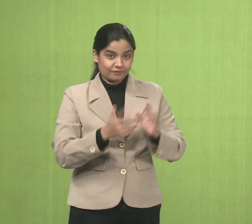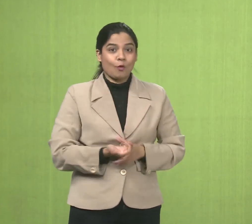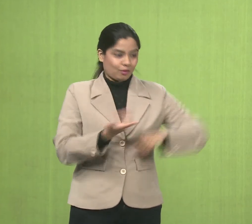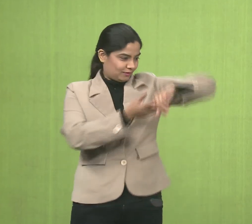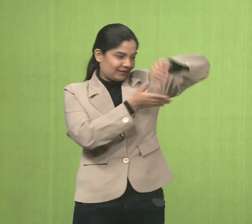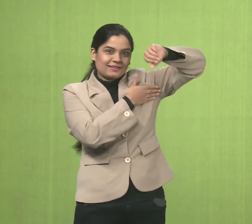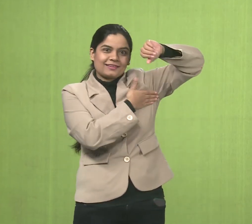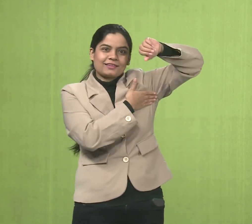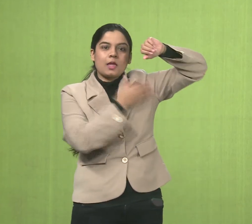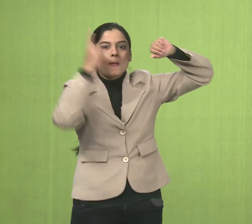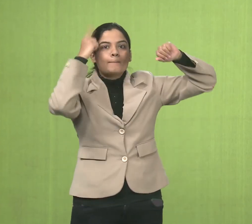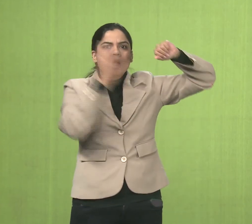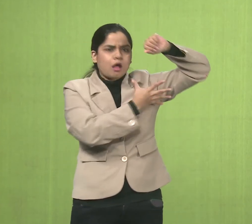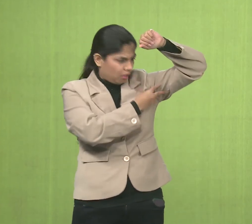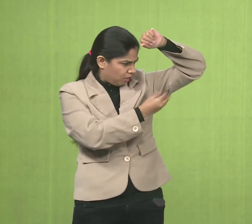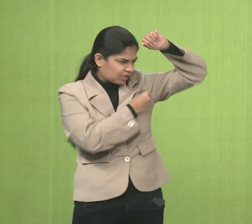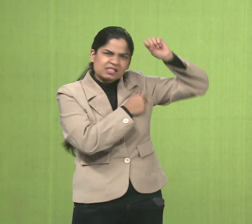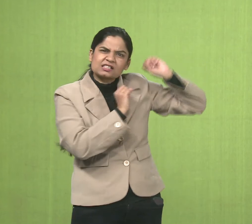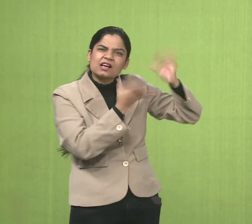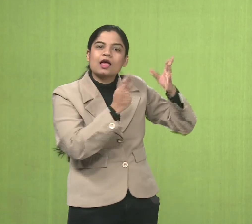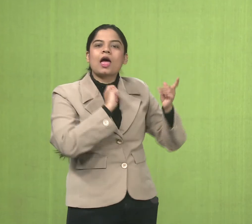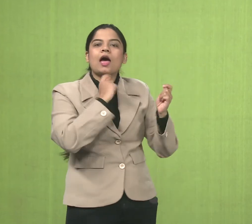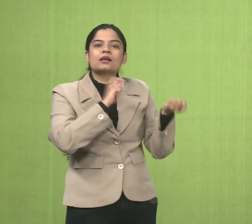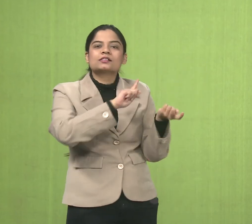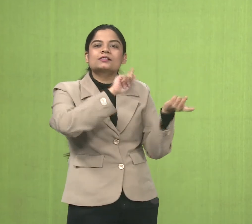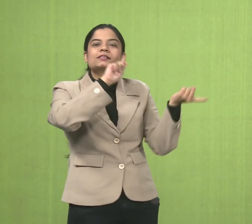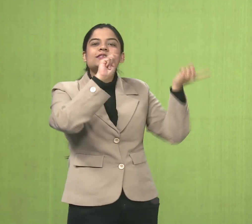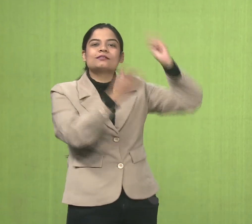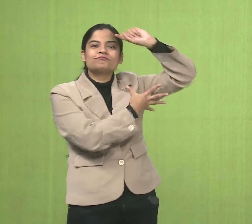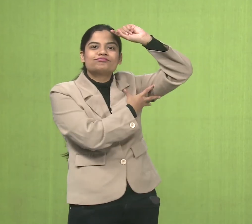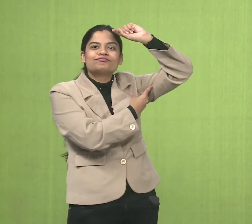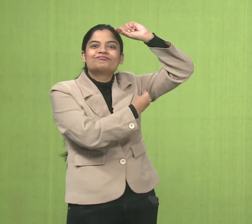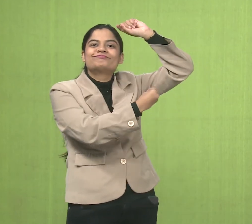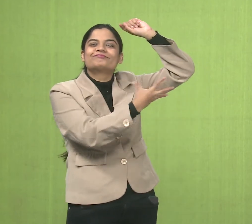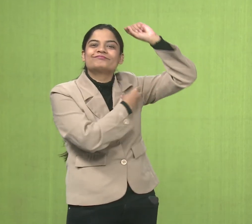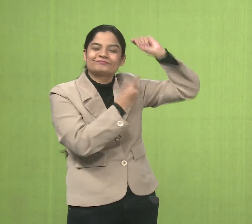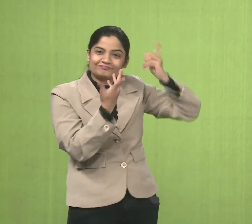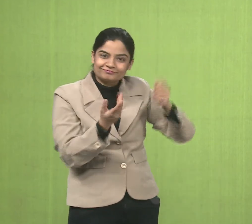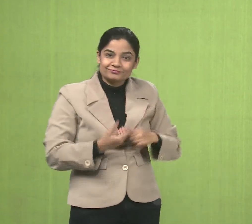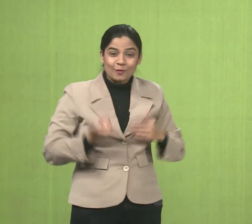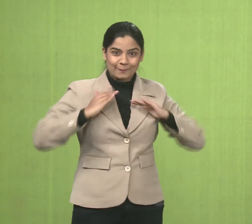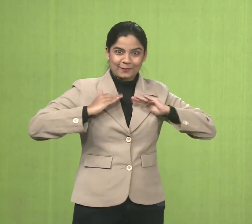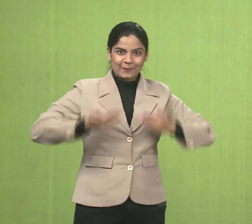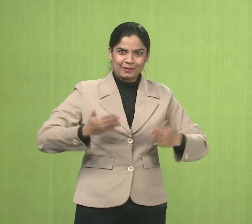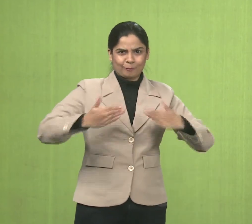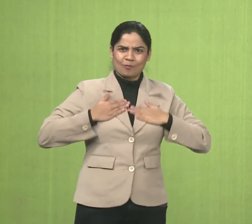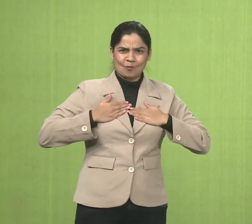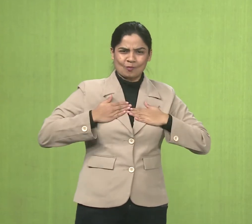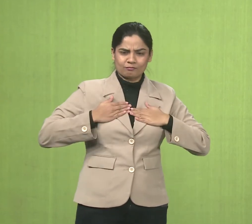in girls. They start to grow armpits hair in the armpits and other parts of the body. The